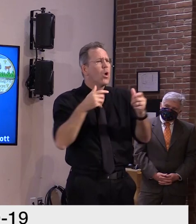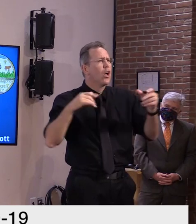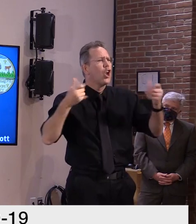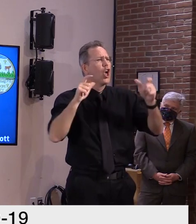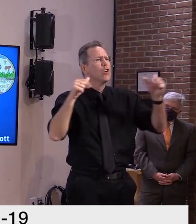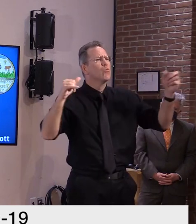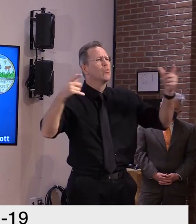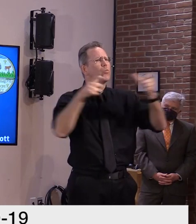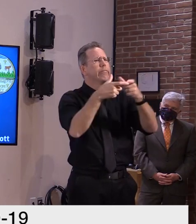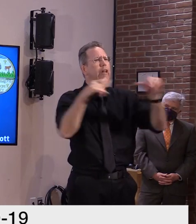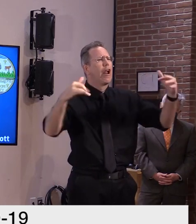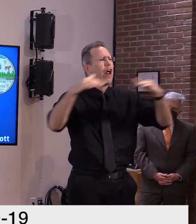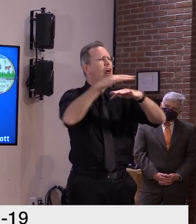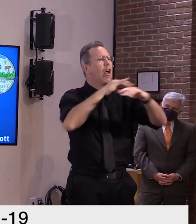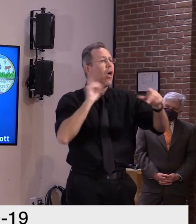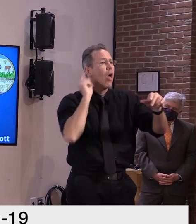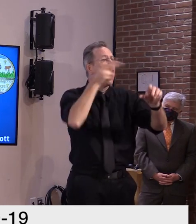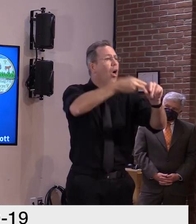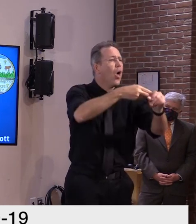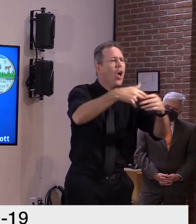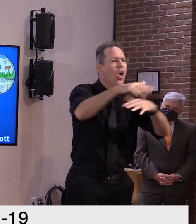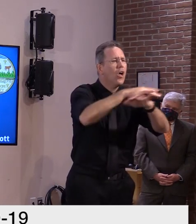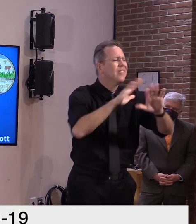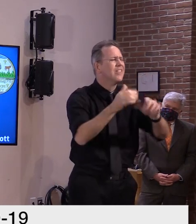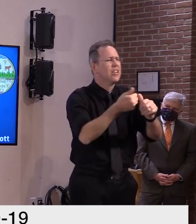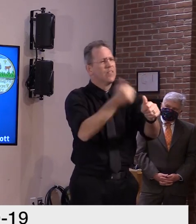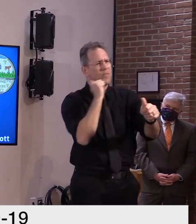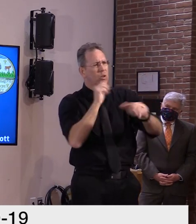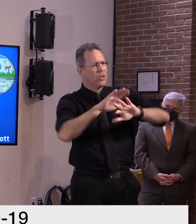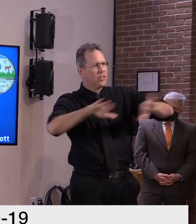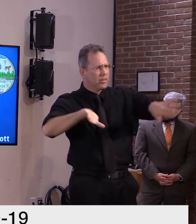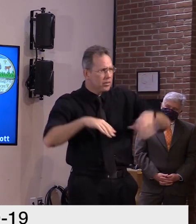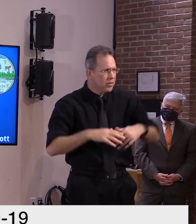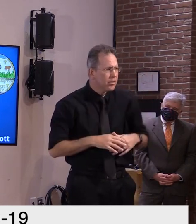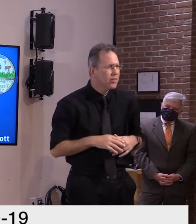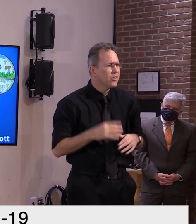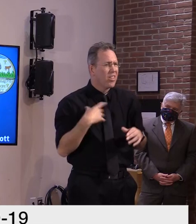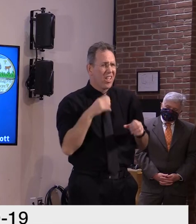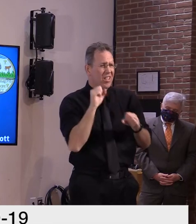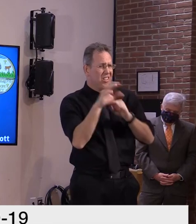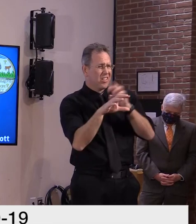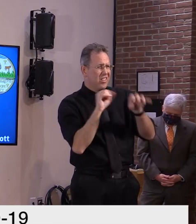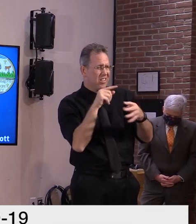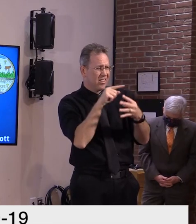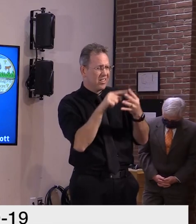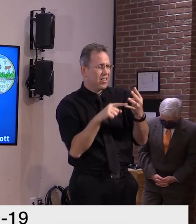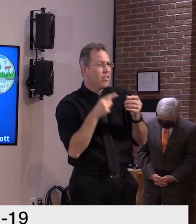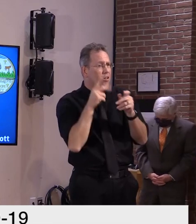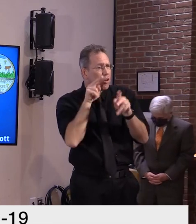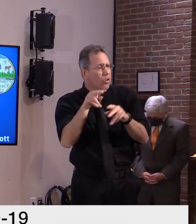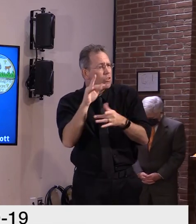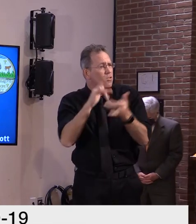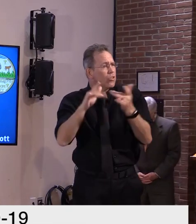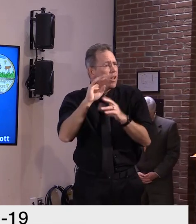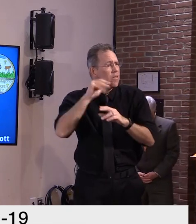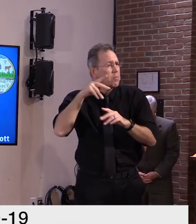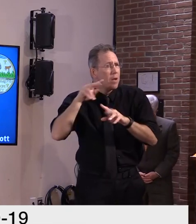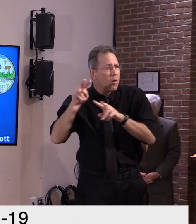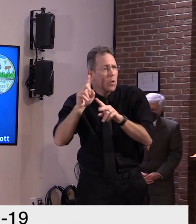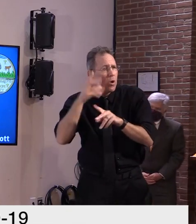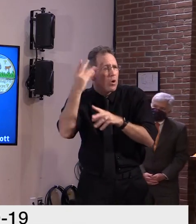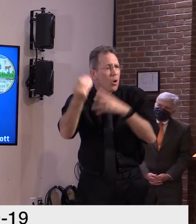It really can be distilled down to that simple. And until we have more vaccine